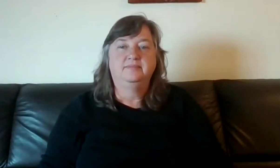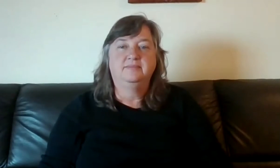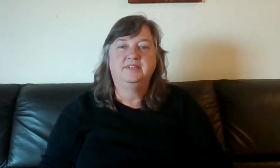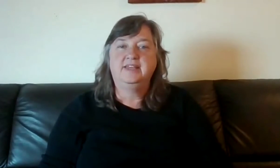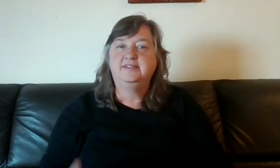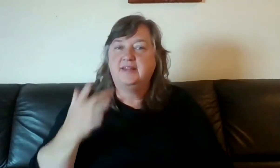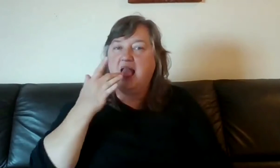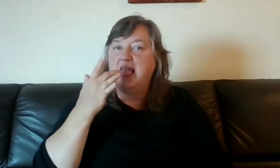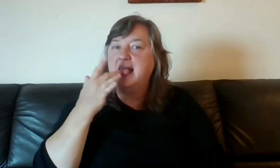Taste.